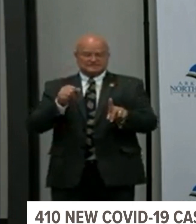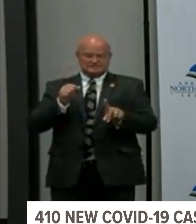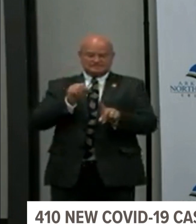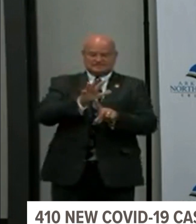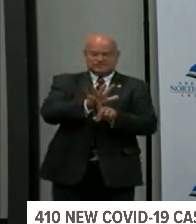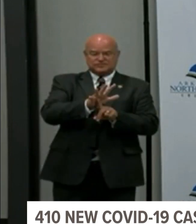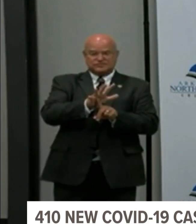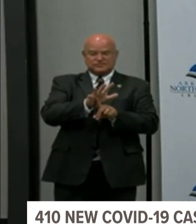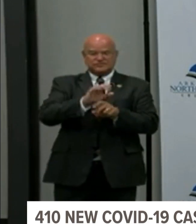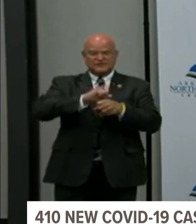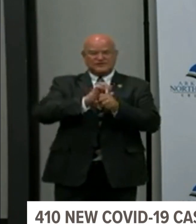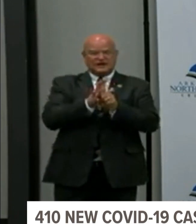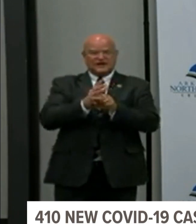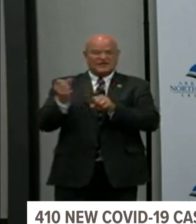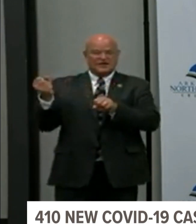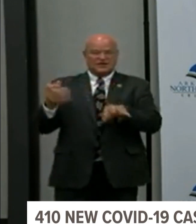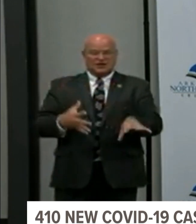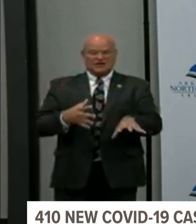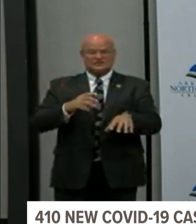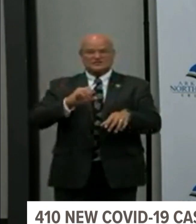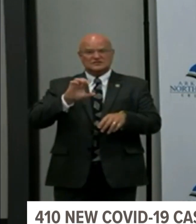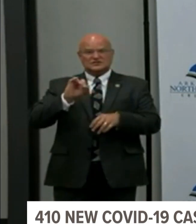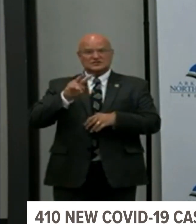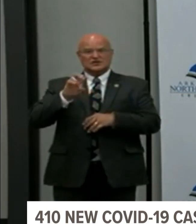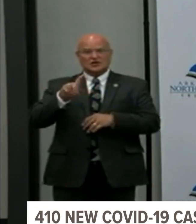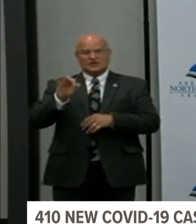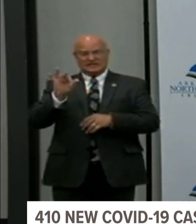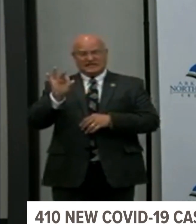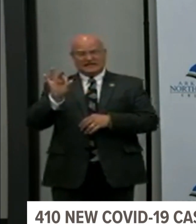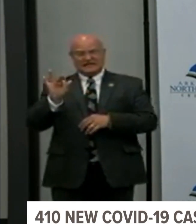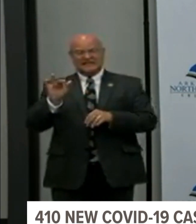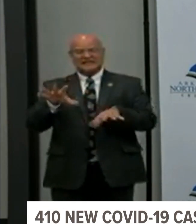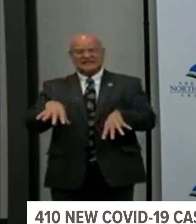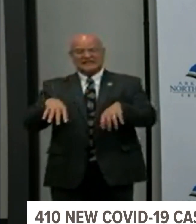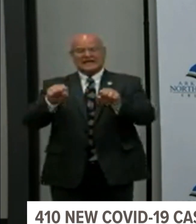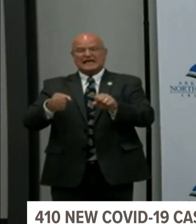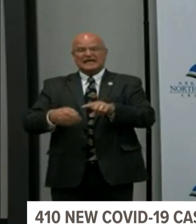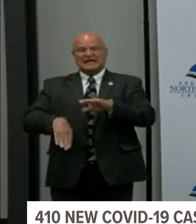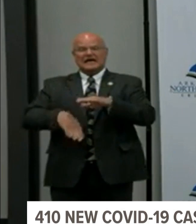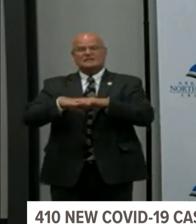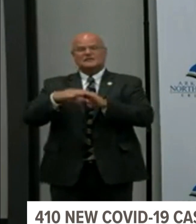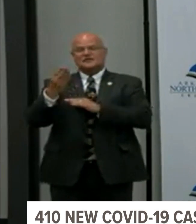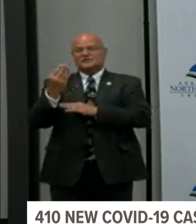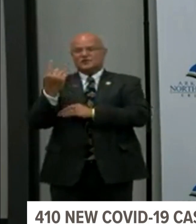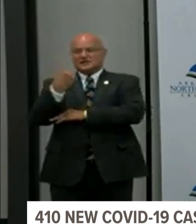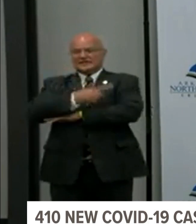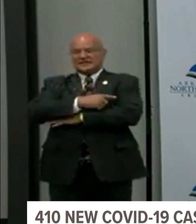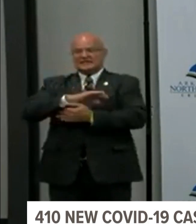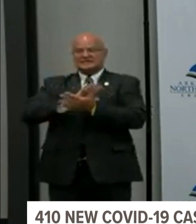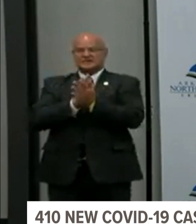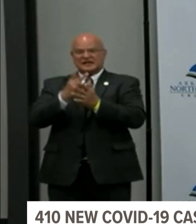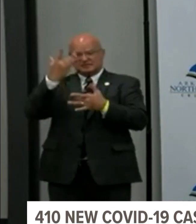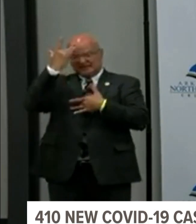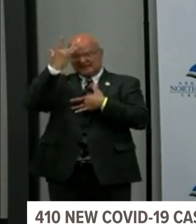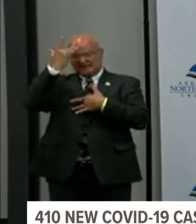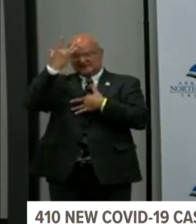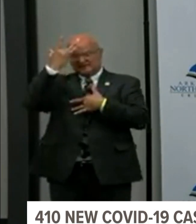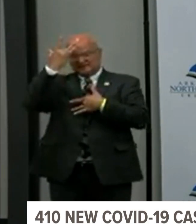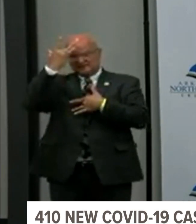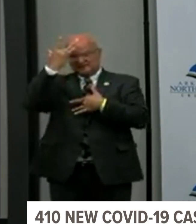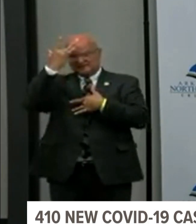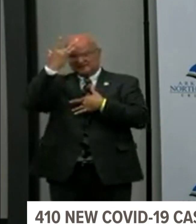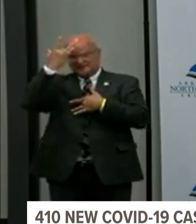infected with the virus that causes COVID-19, it can take up to 14 days to become ill from that